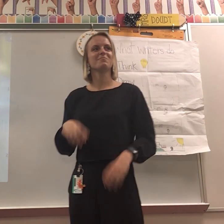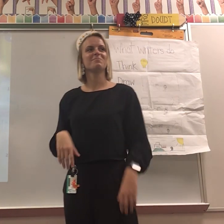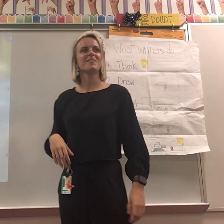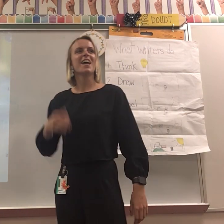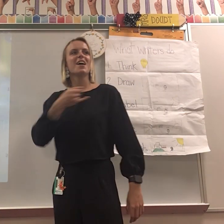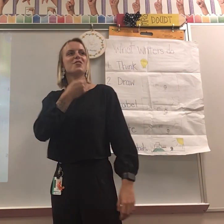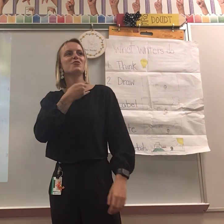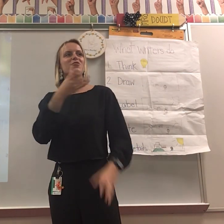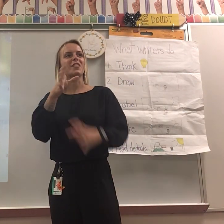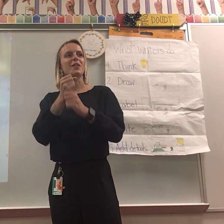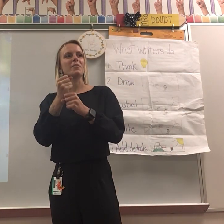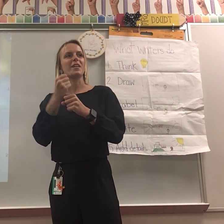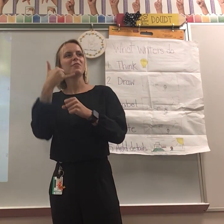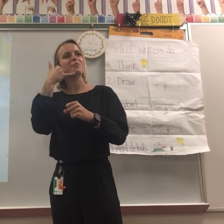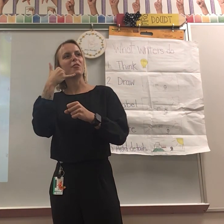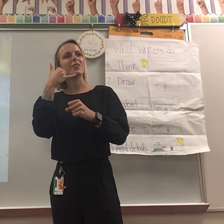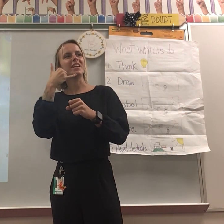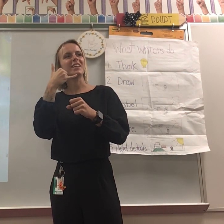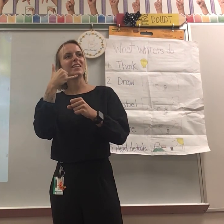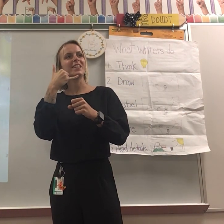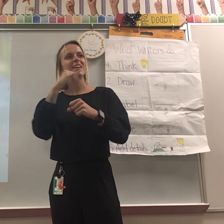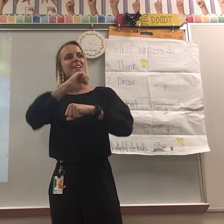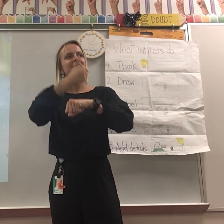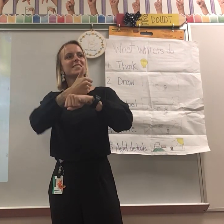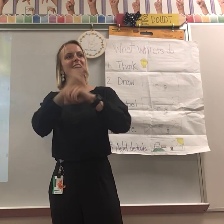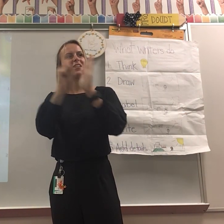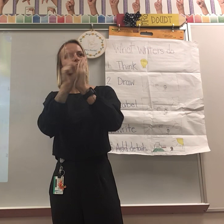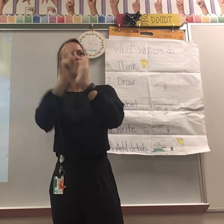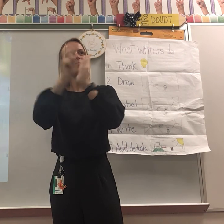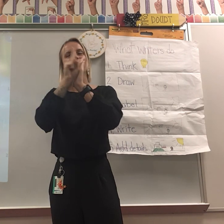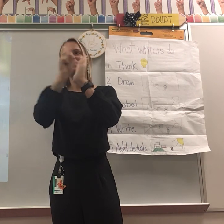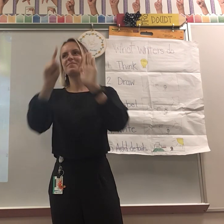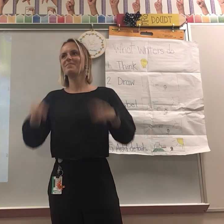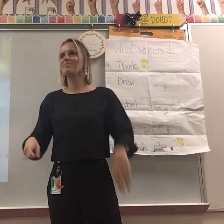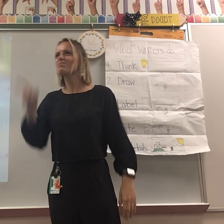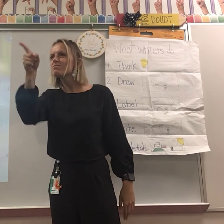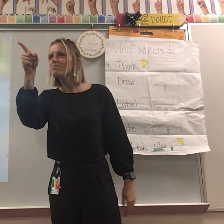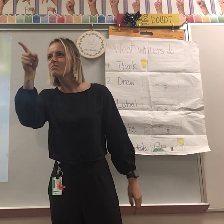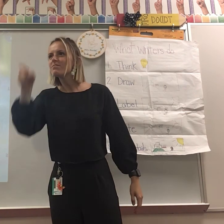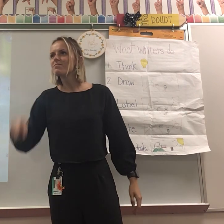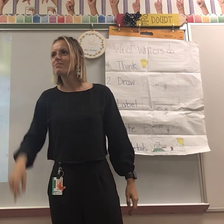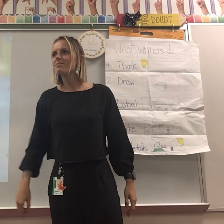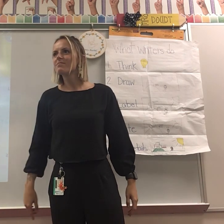find one, raise your hand. Where's your quote? I don't see one.